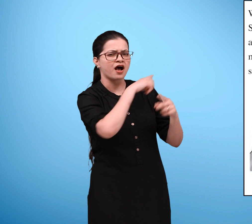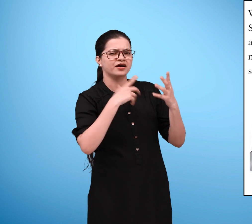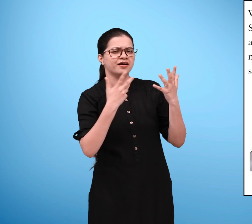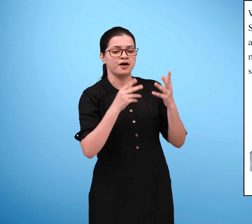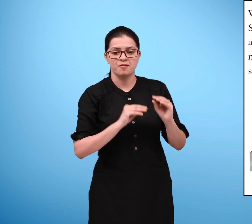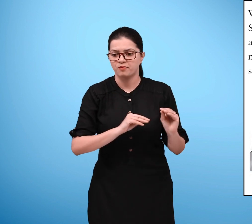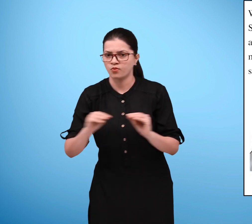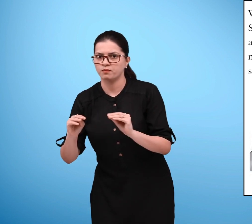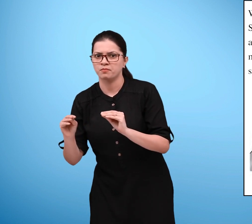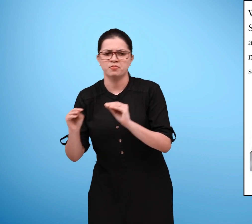What kind of motion is this?